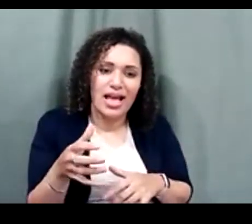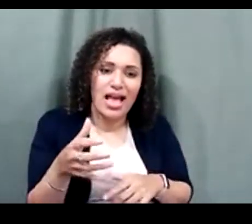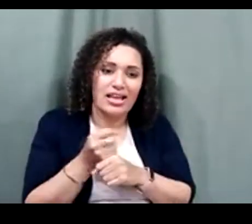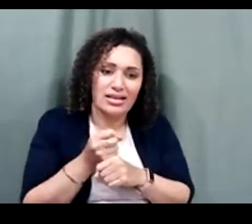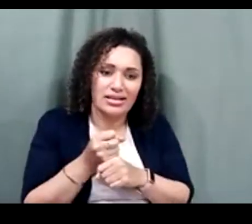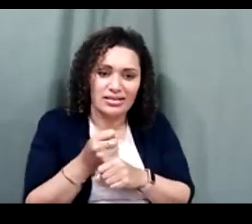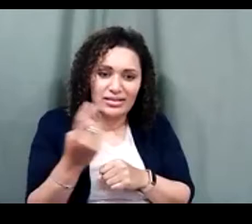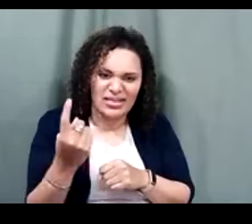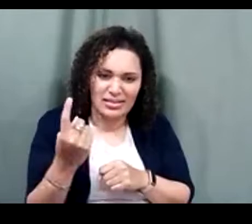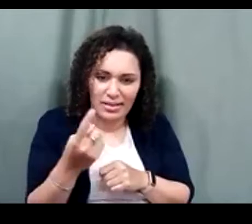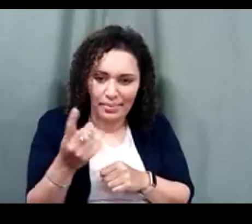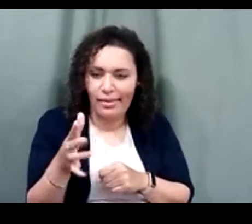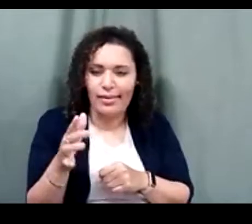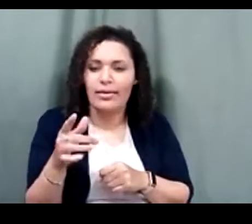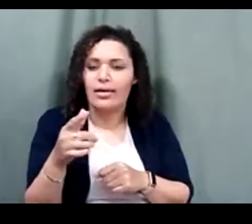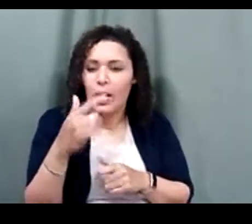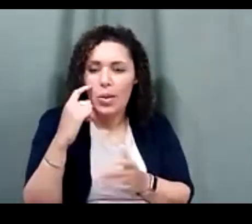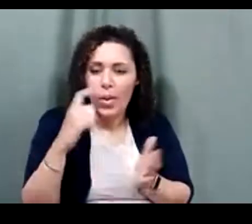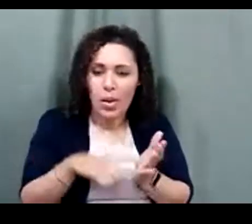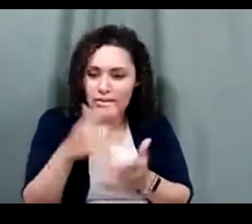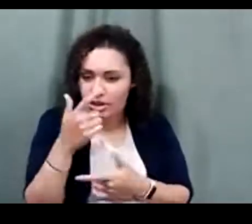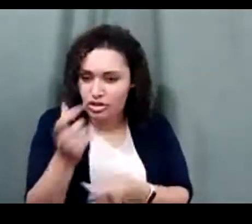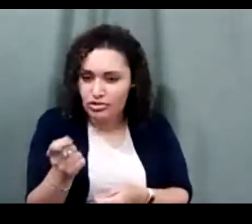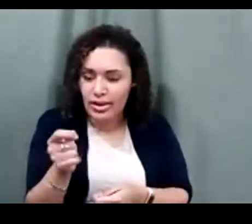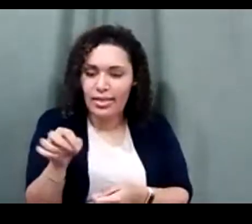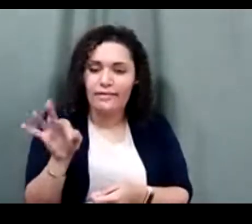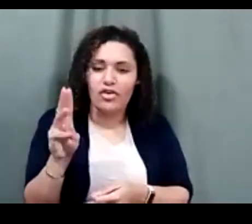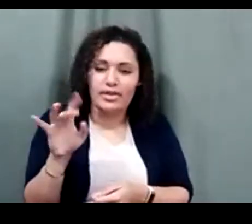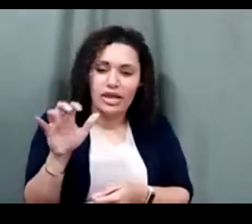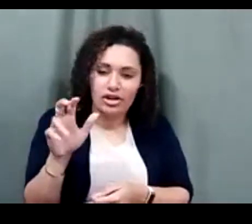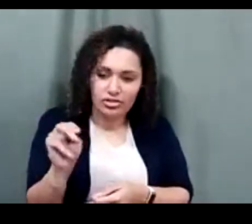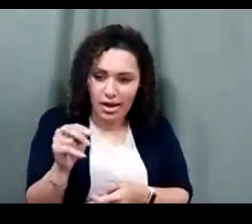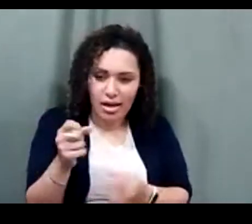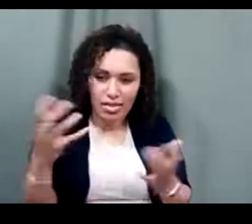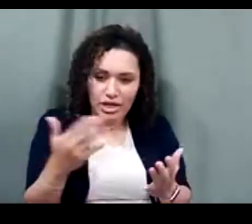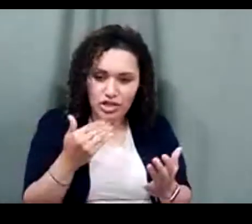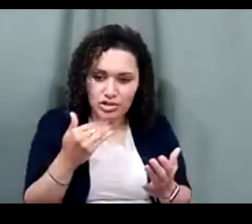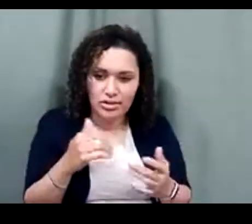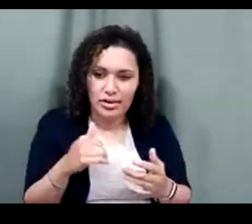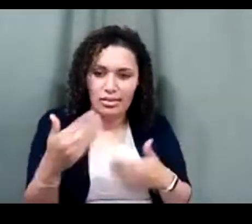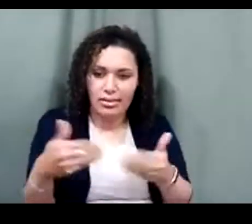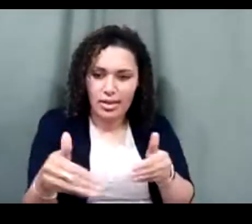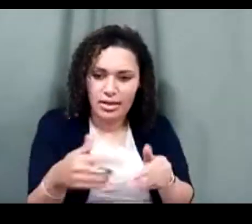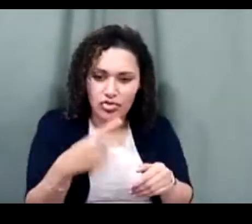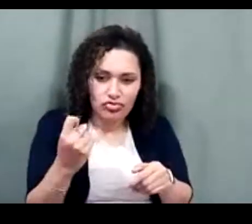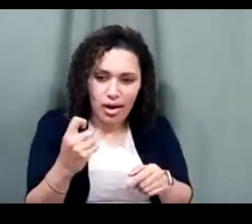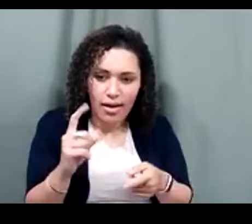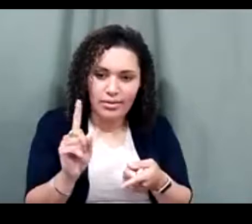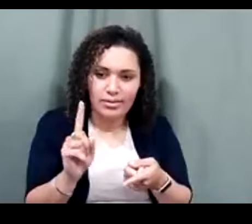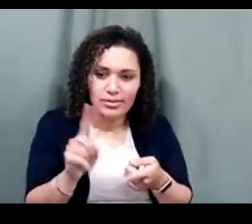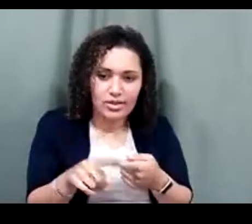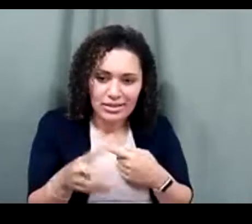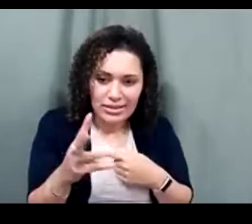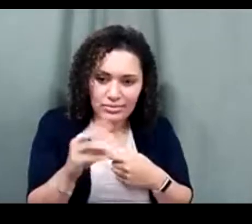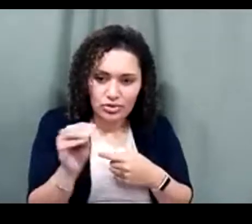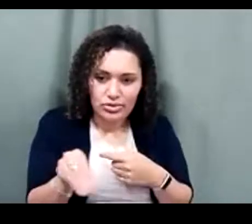something interesting about. Like right. This fermentation had a whole lot of sugar and it still went completely dry, even up to 16% alcohol. So they